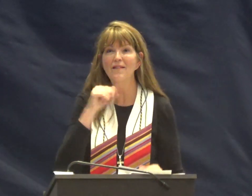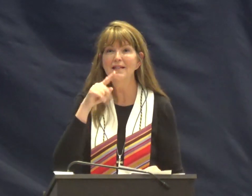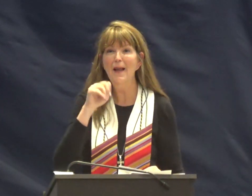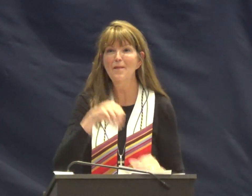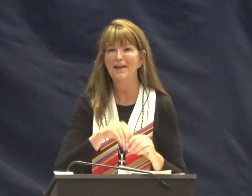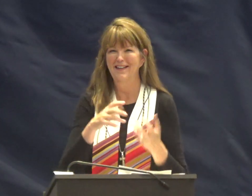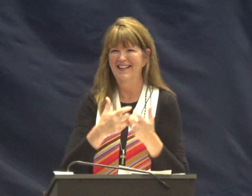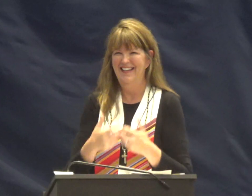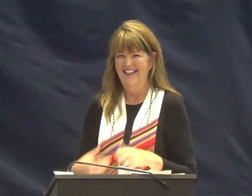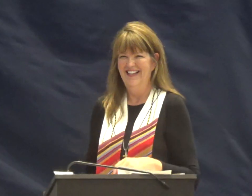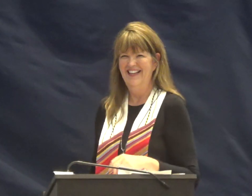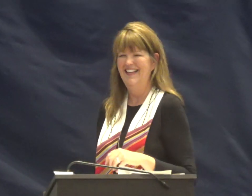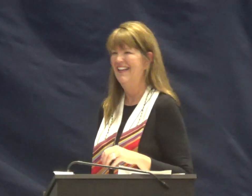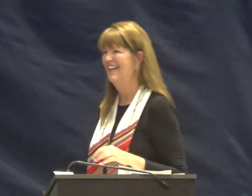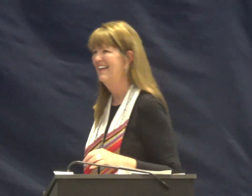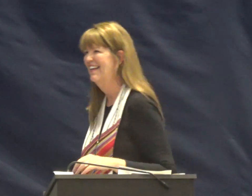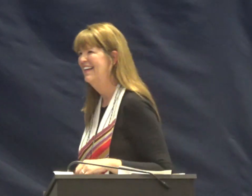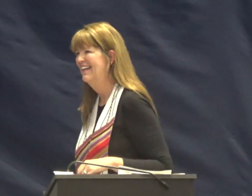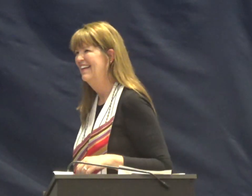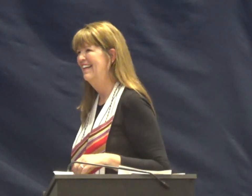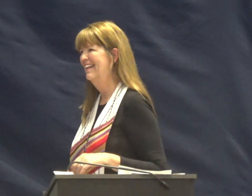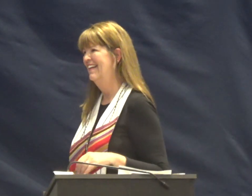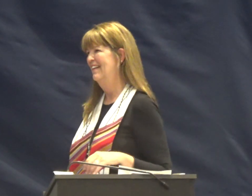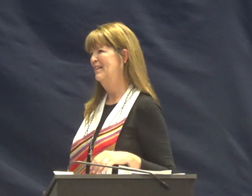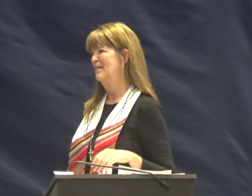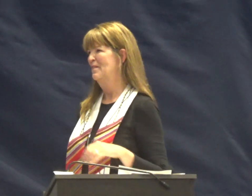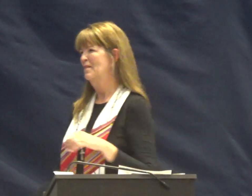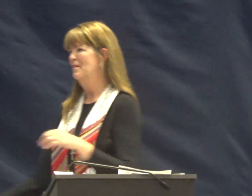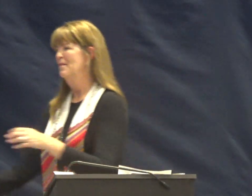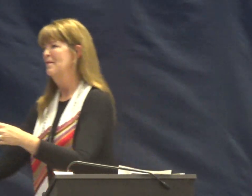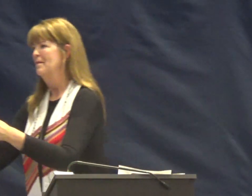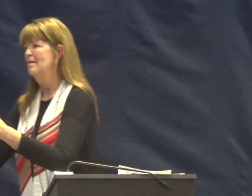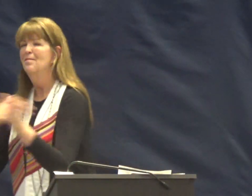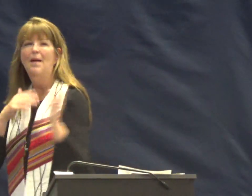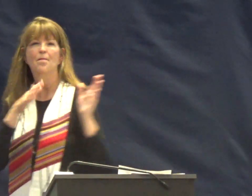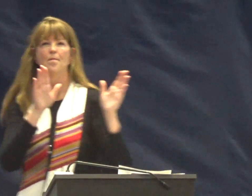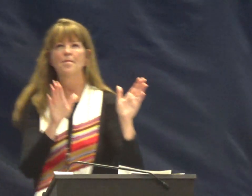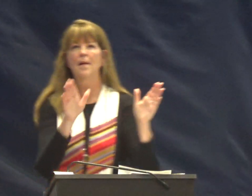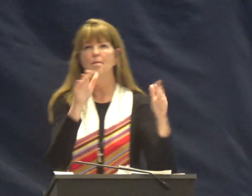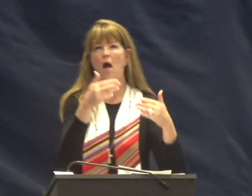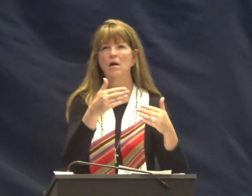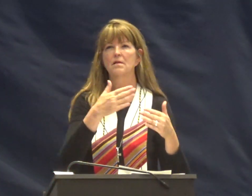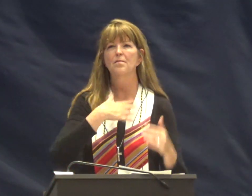You didn't have any tape in your car, Robin? No, I didn't.